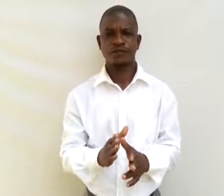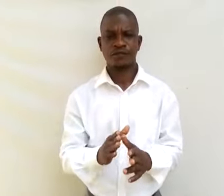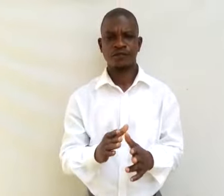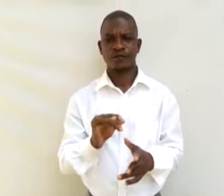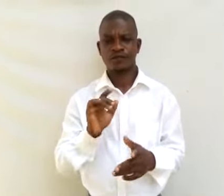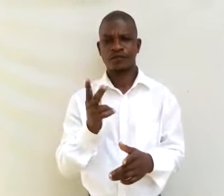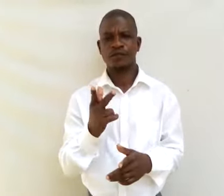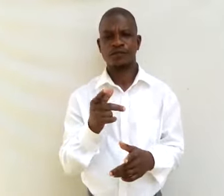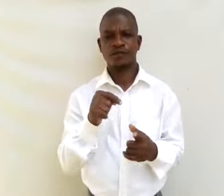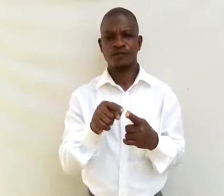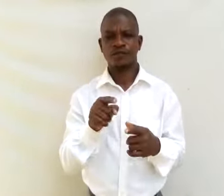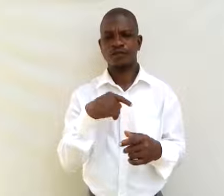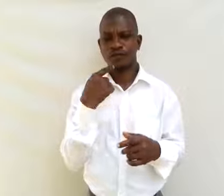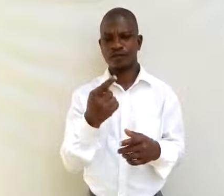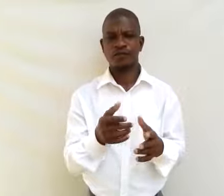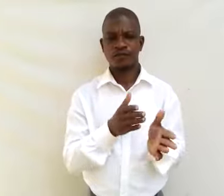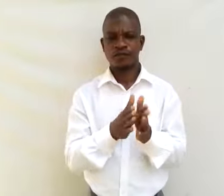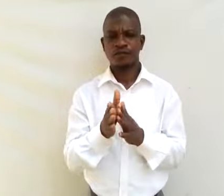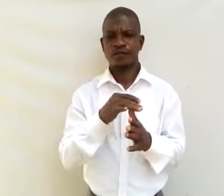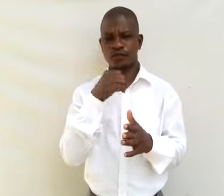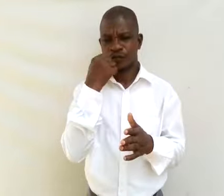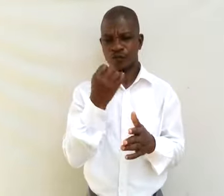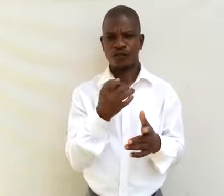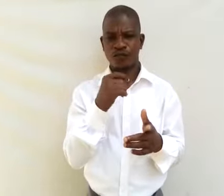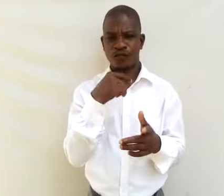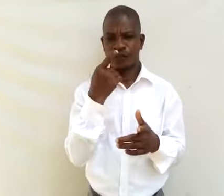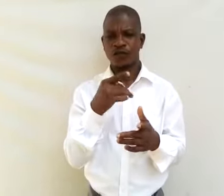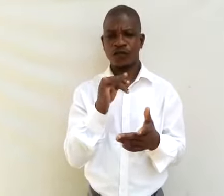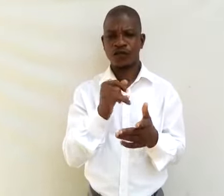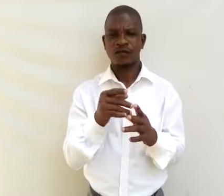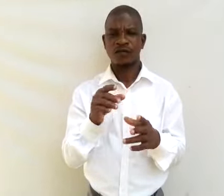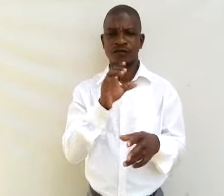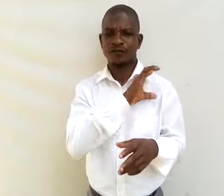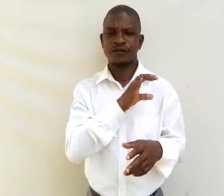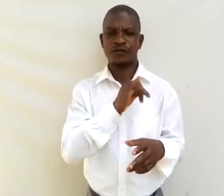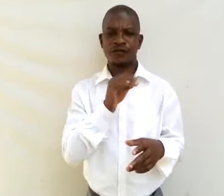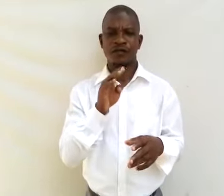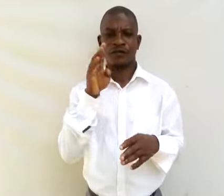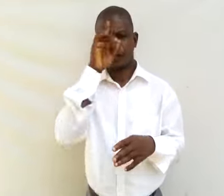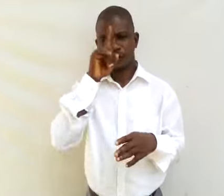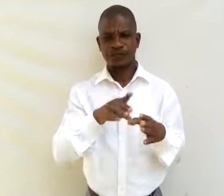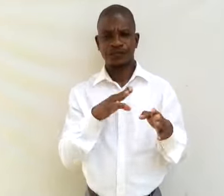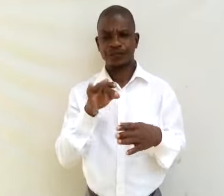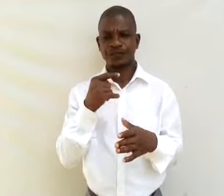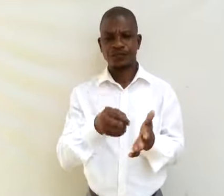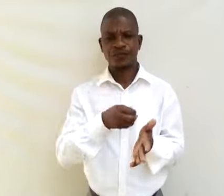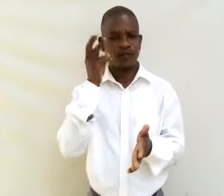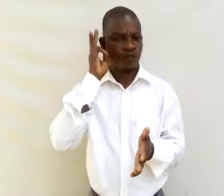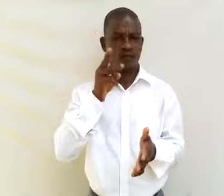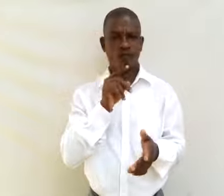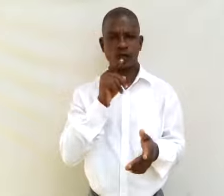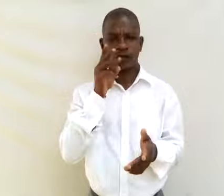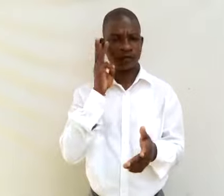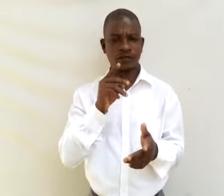to express characteristic behavior. For example, the student will listen to the news